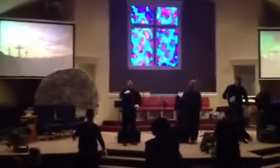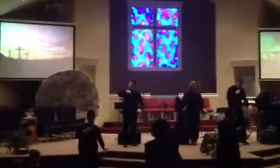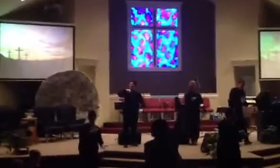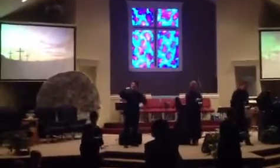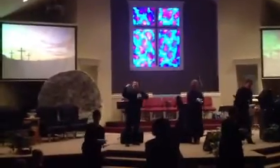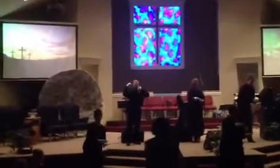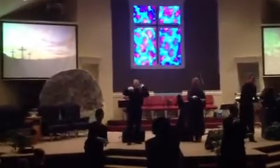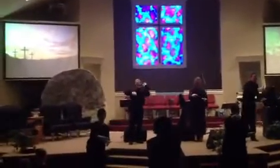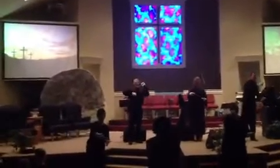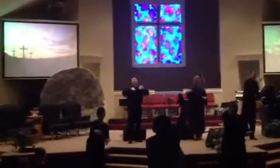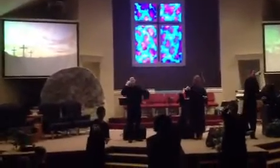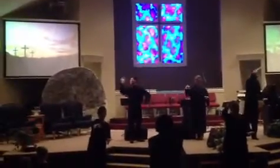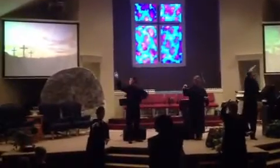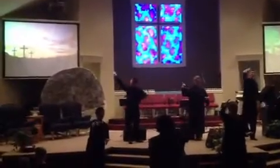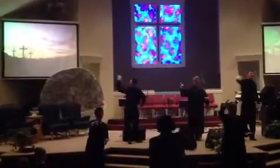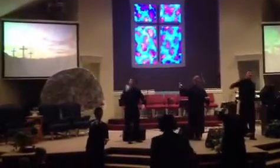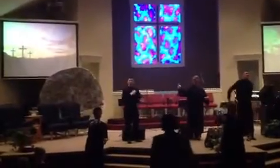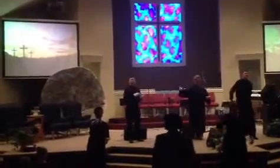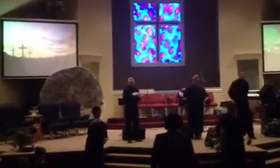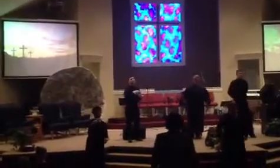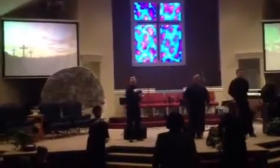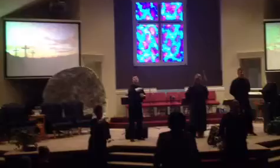All I can do